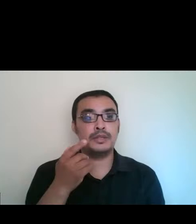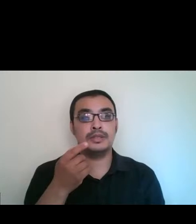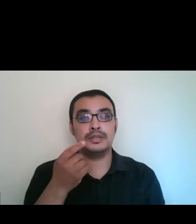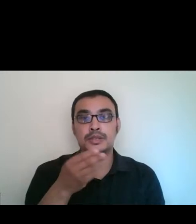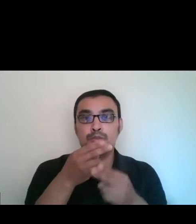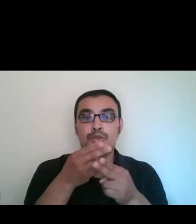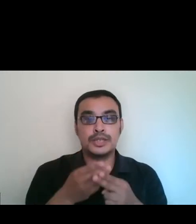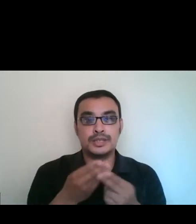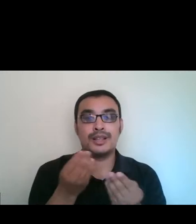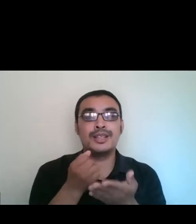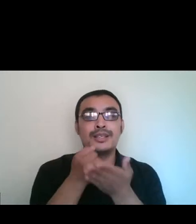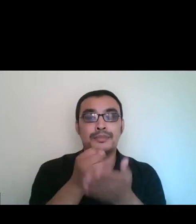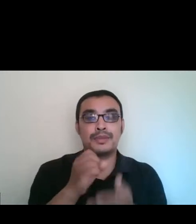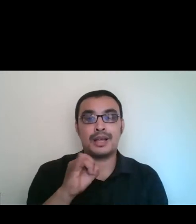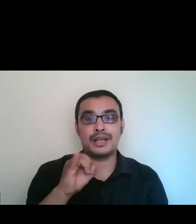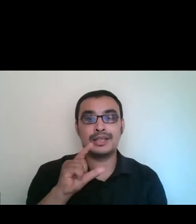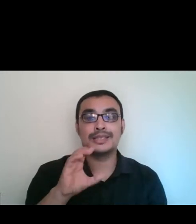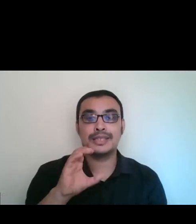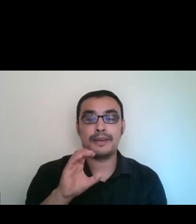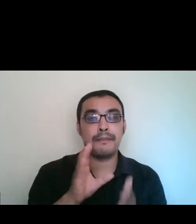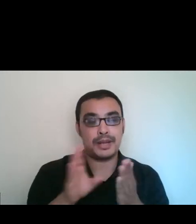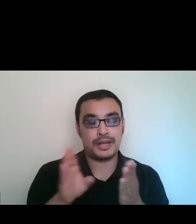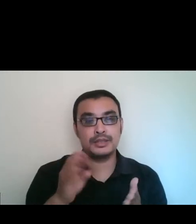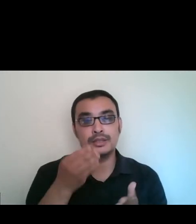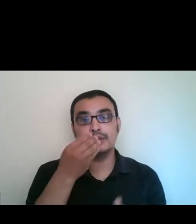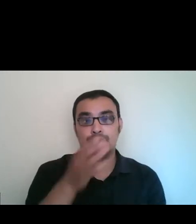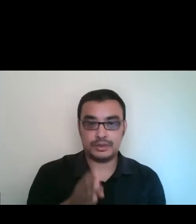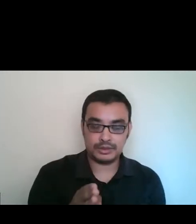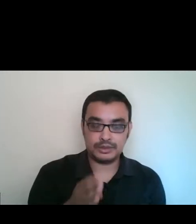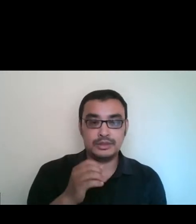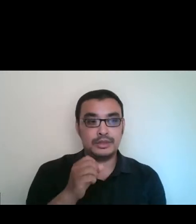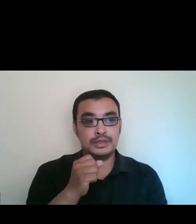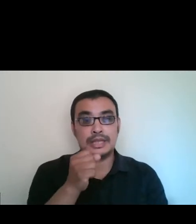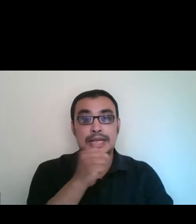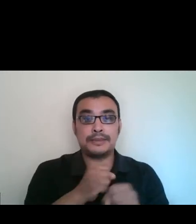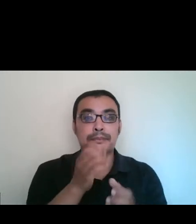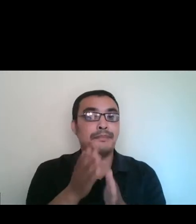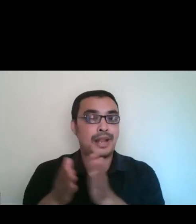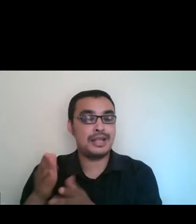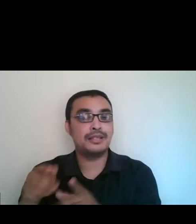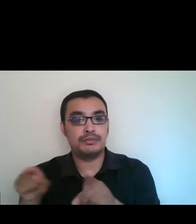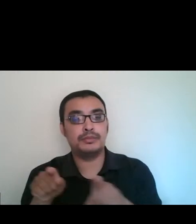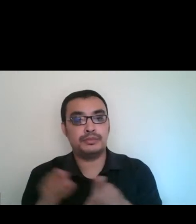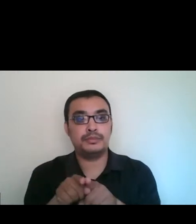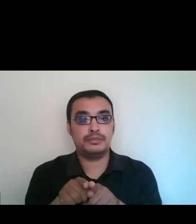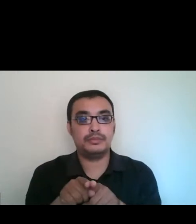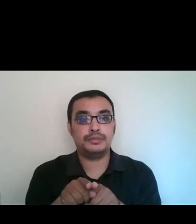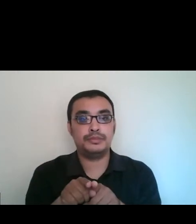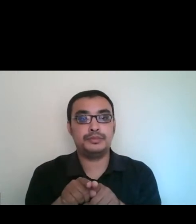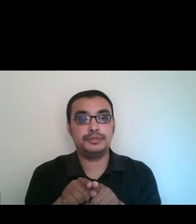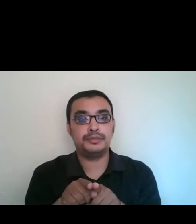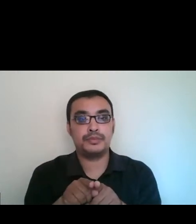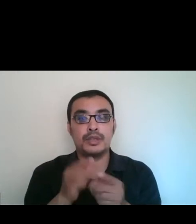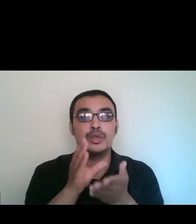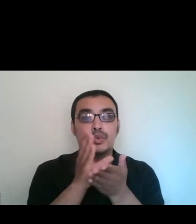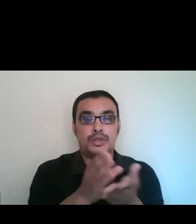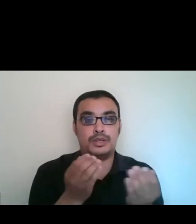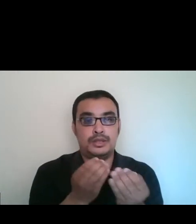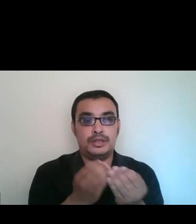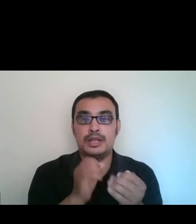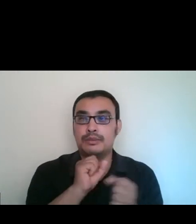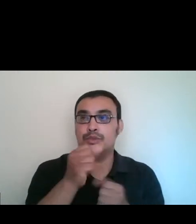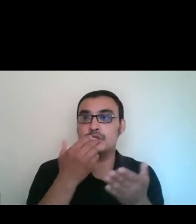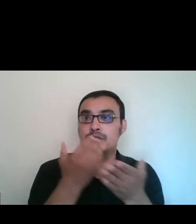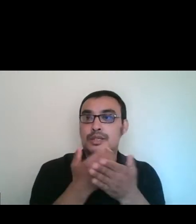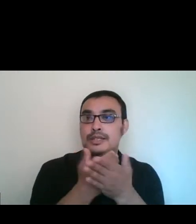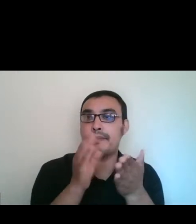ILC, and this action plan are intended to contribute to the work of their own